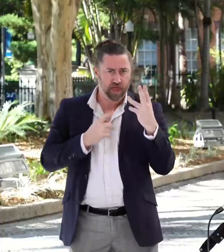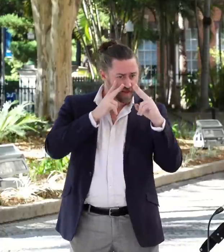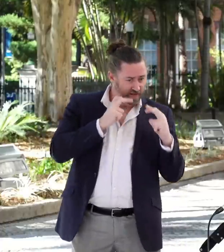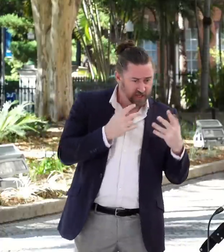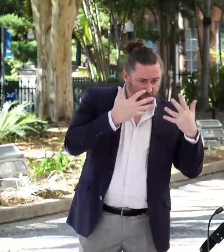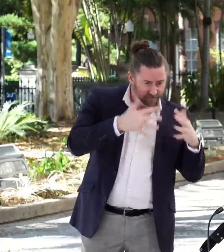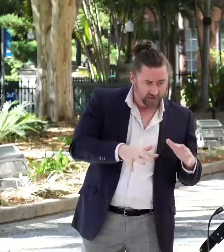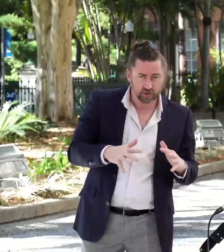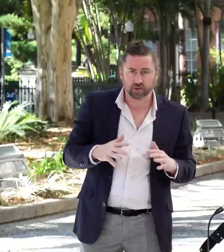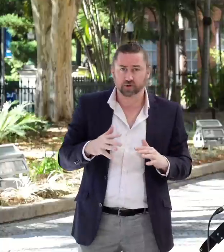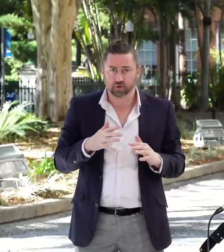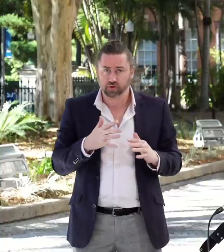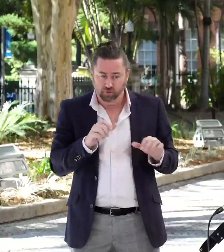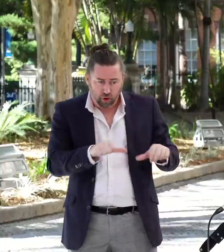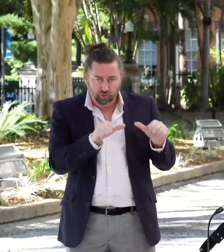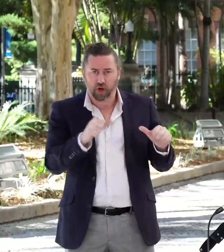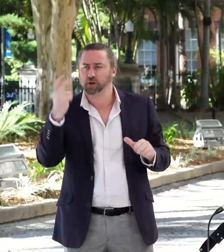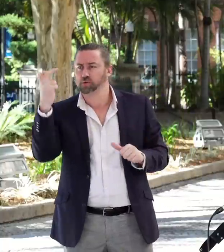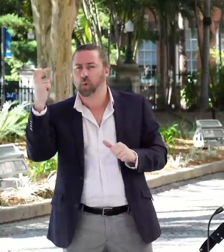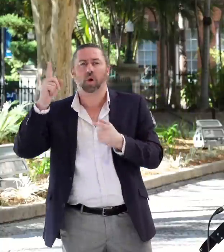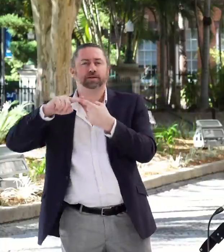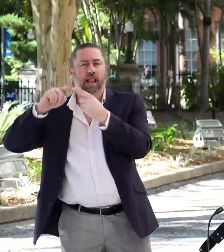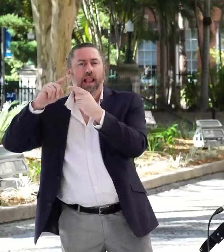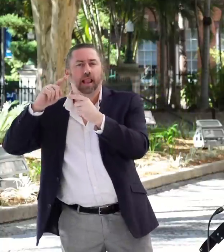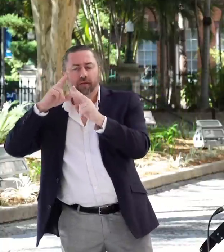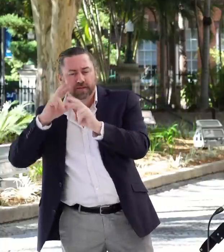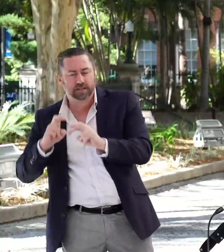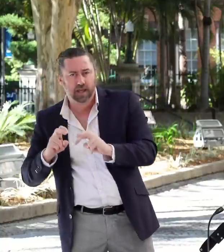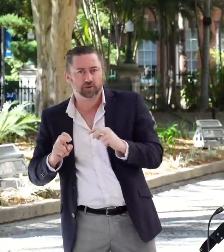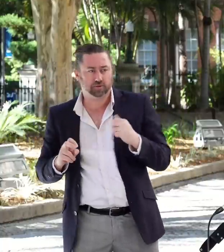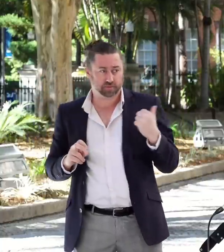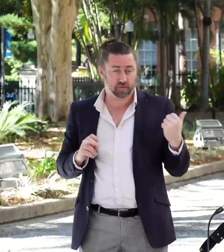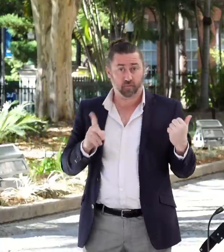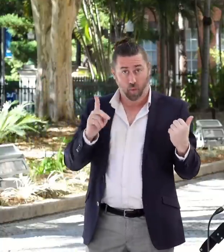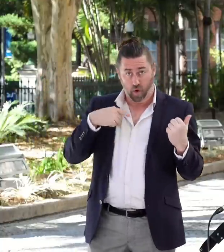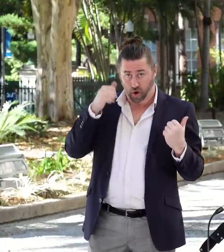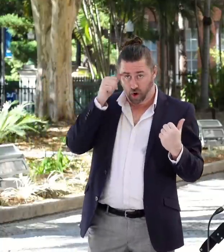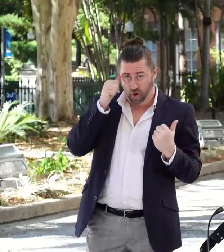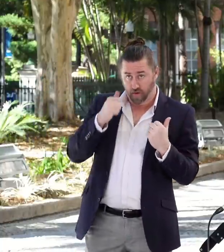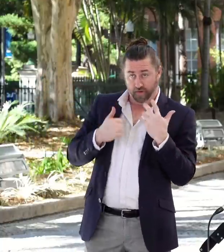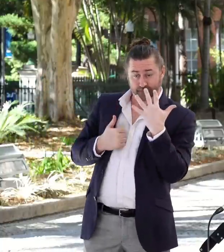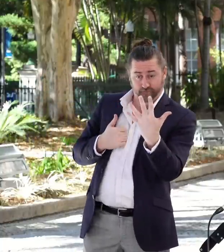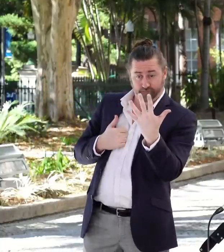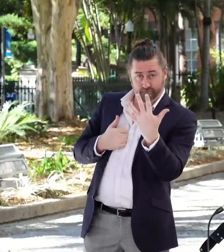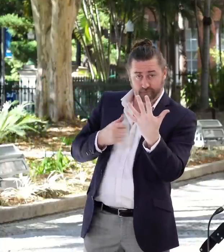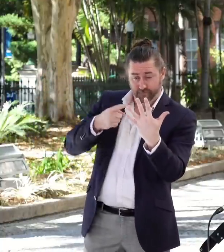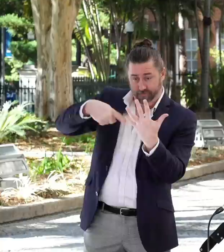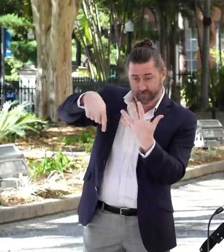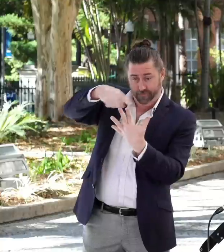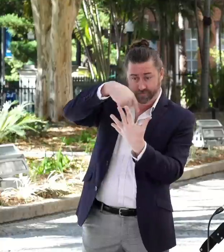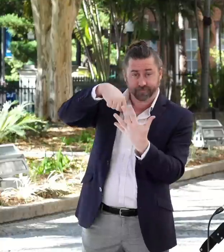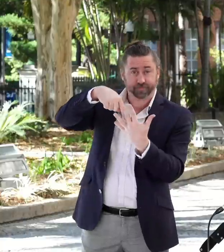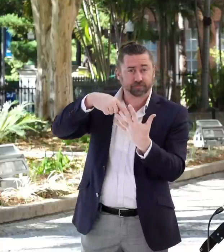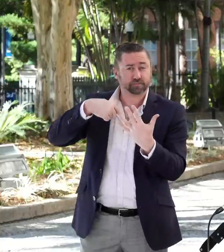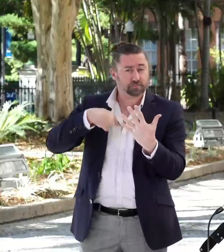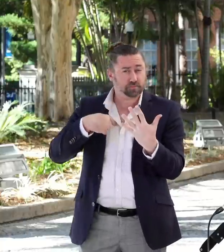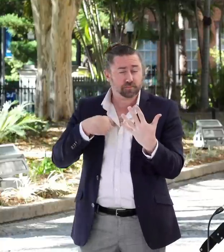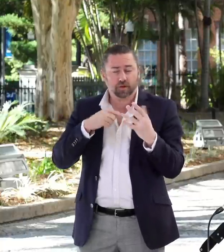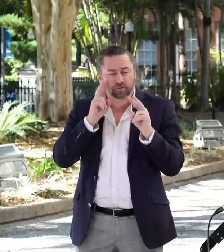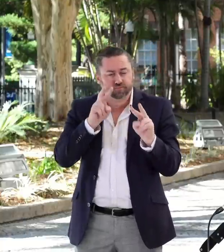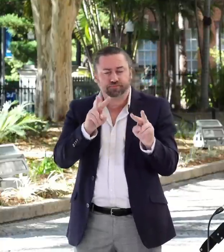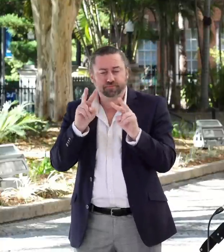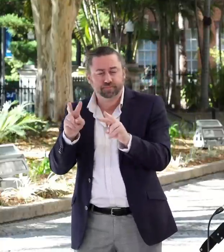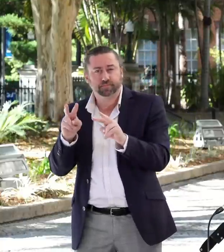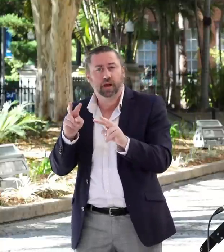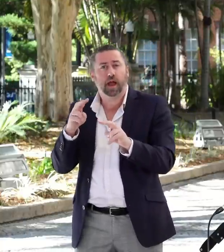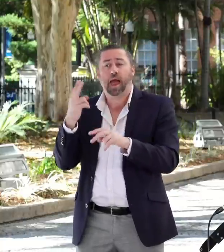What I know from the information that's been provided is there is no findings in relation to those five cases where the